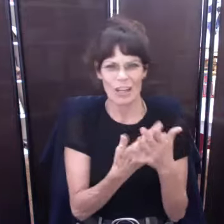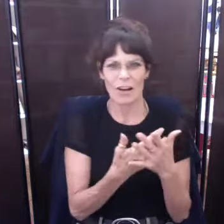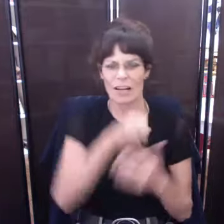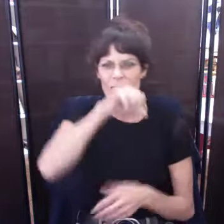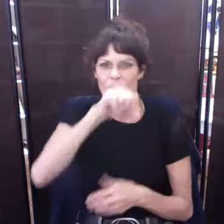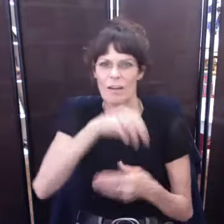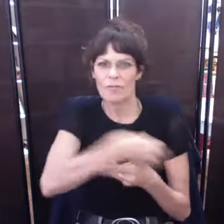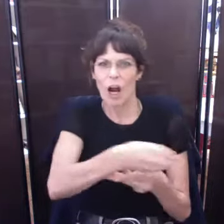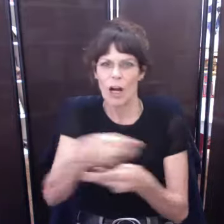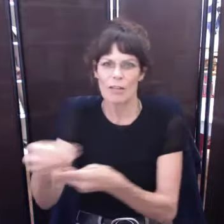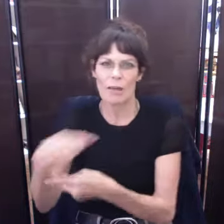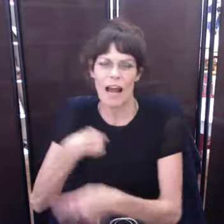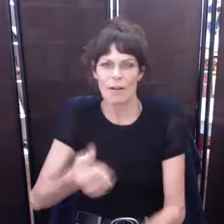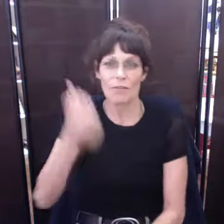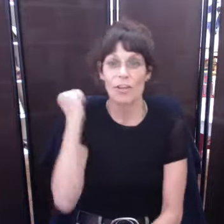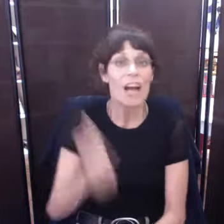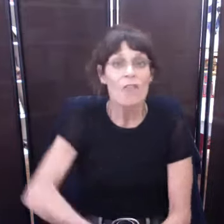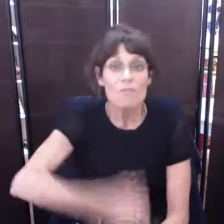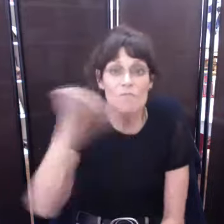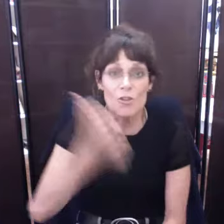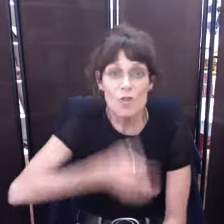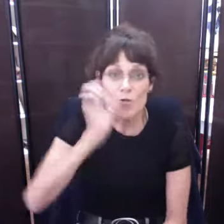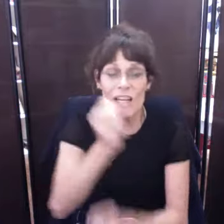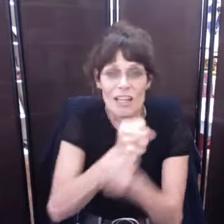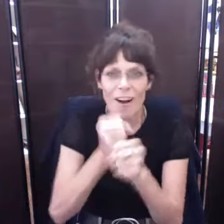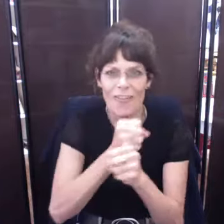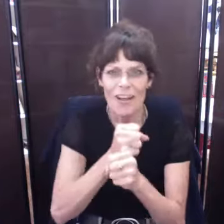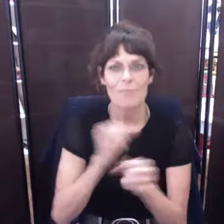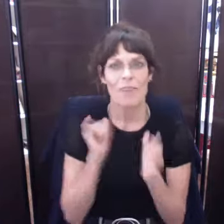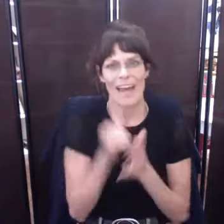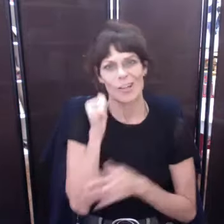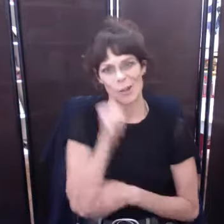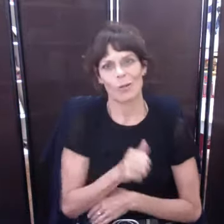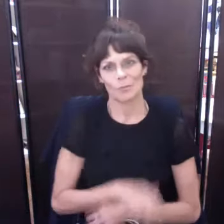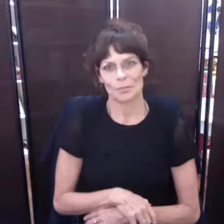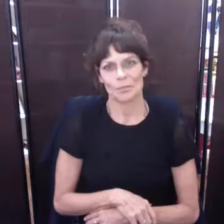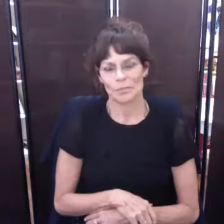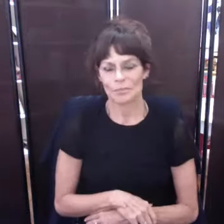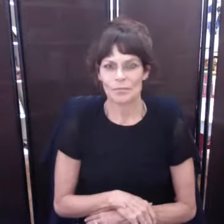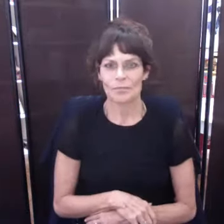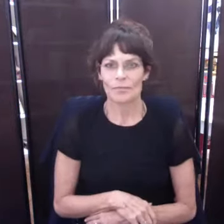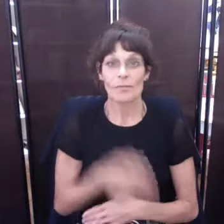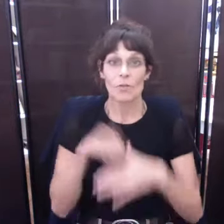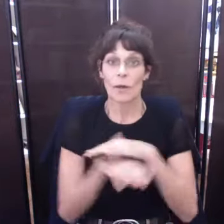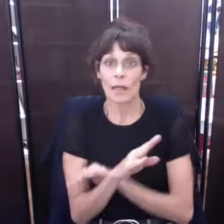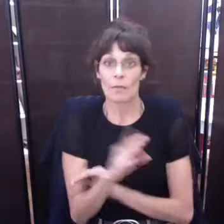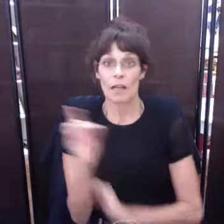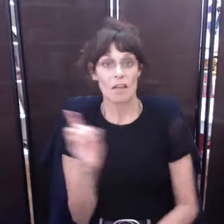And I don't drink coffee. I refuse because I'm that girl, And I came in there and see, I